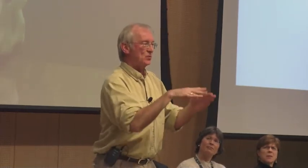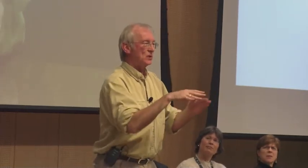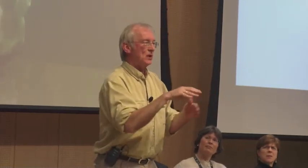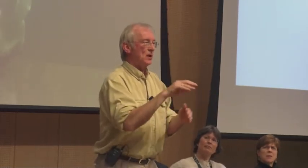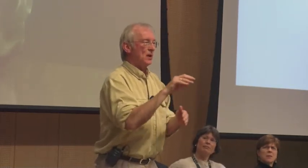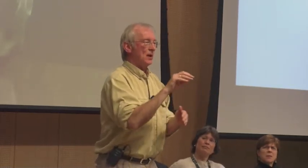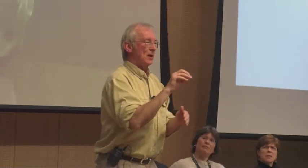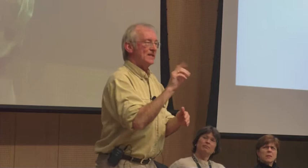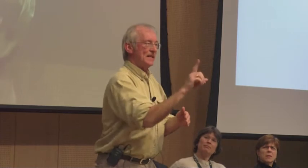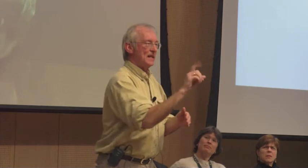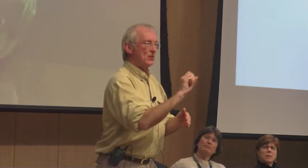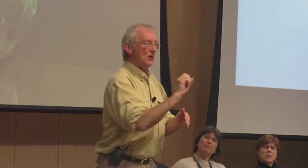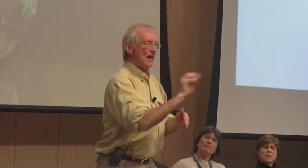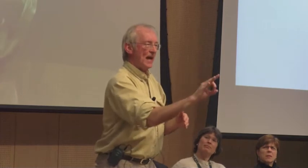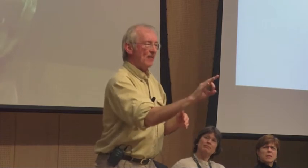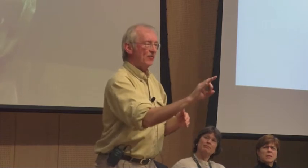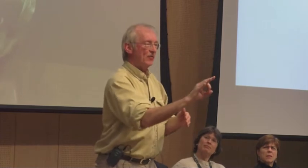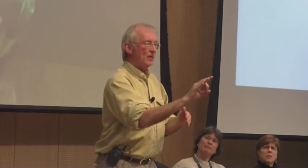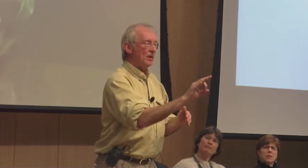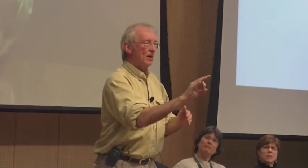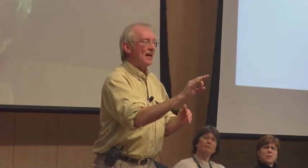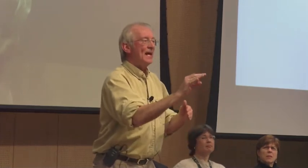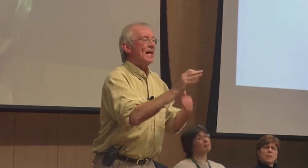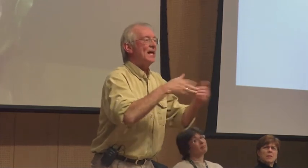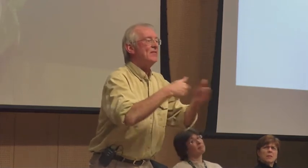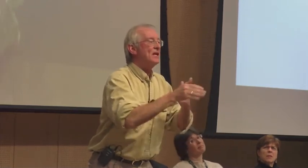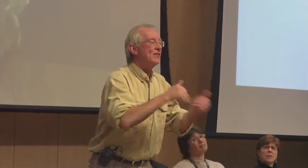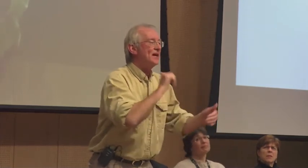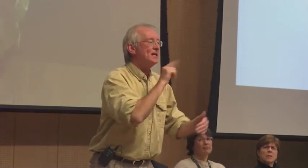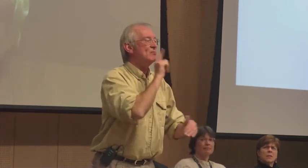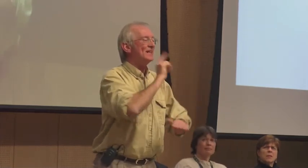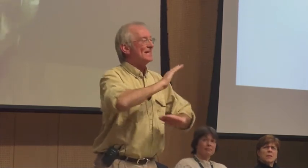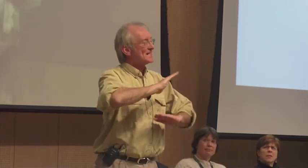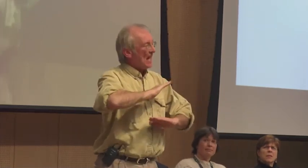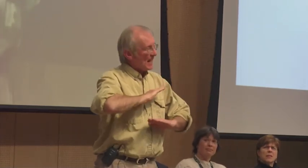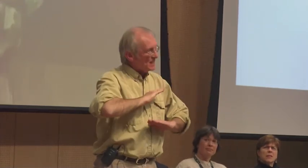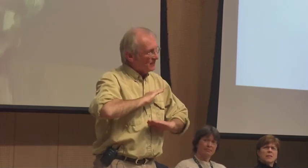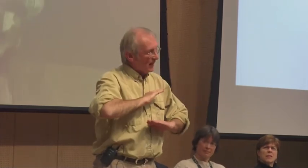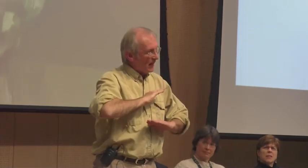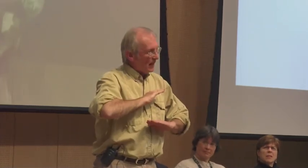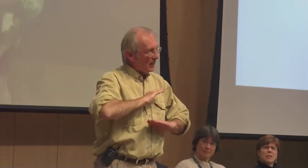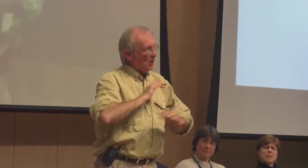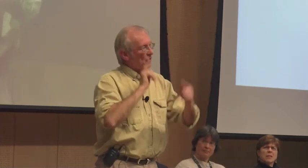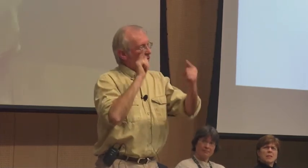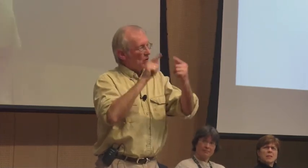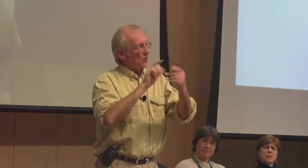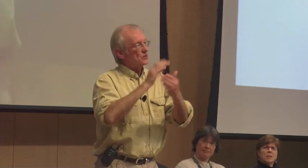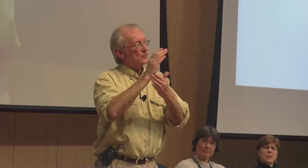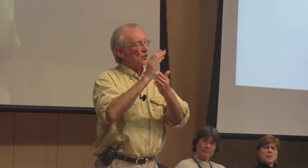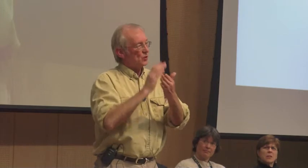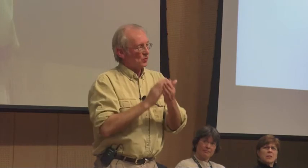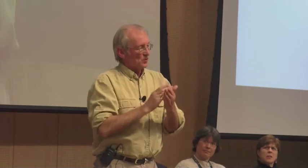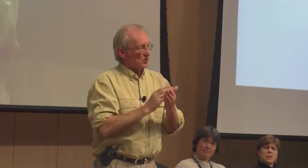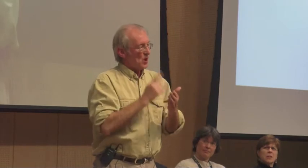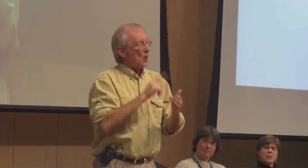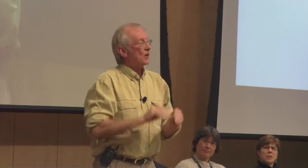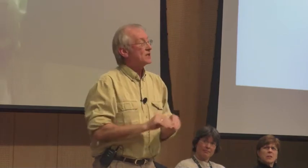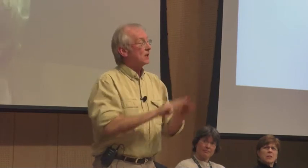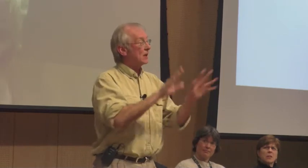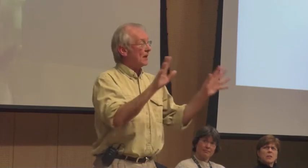student a D or an F even if they didn't really satisfy the goals of the course. What's